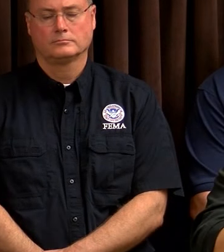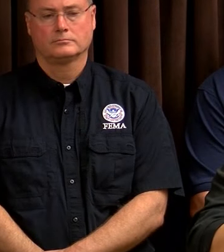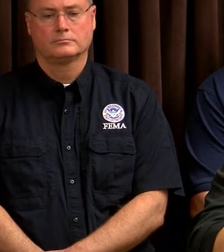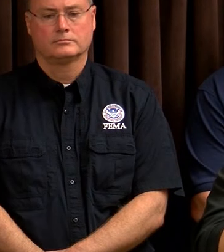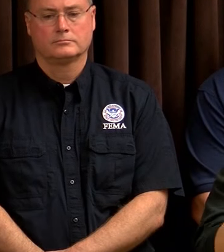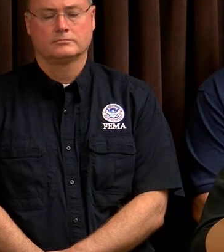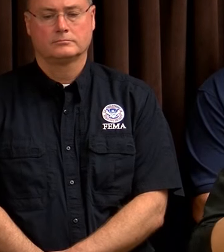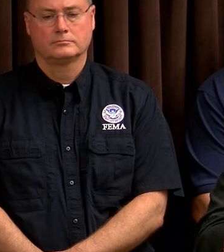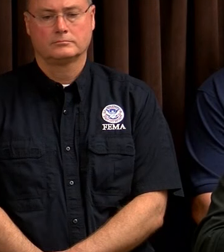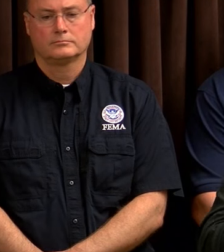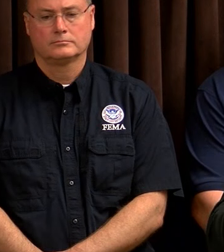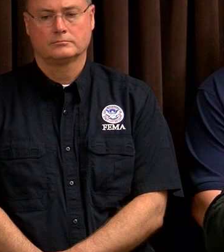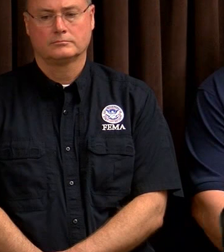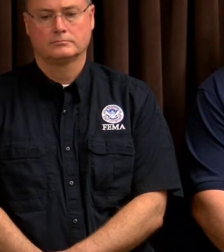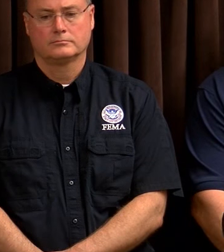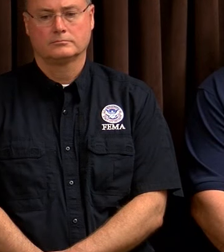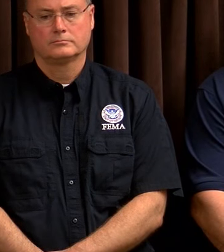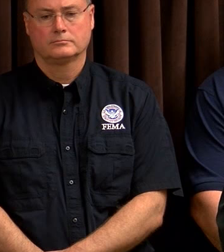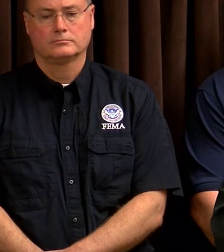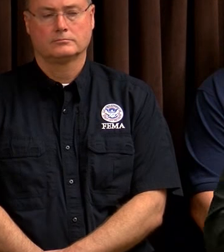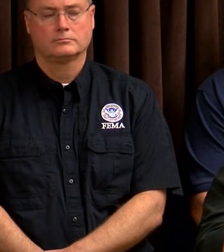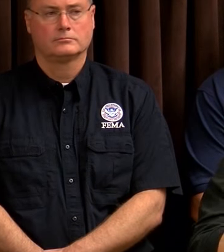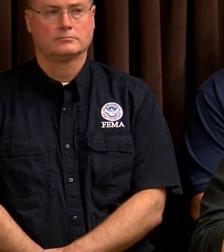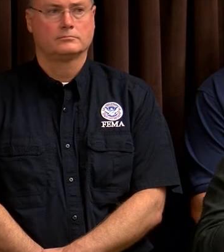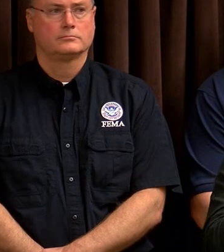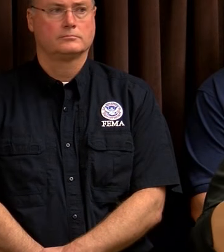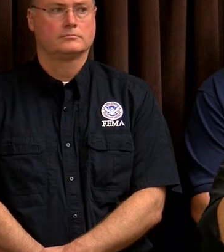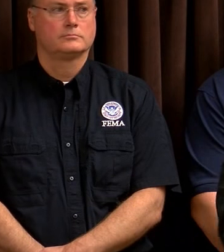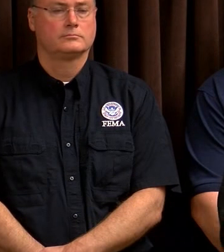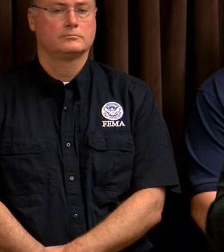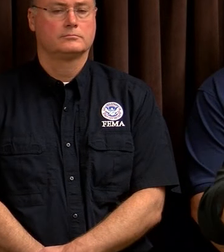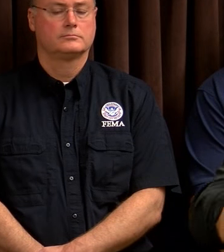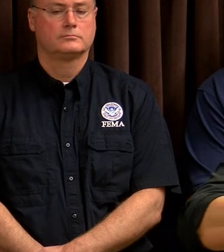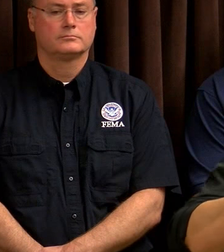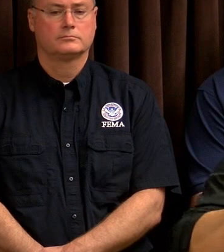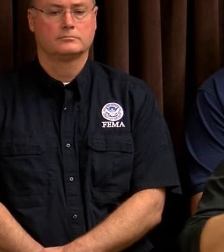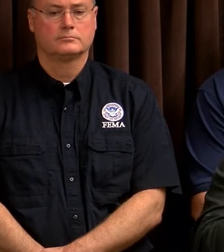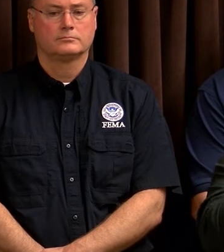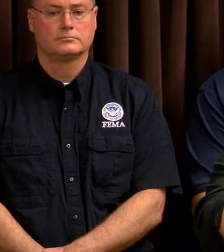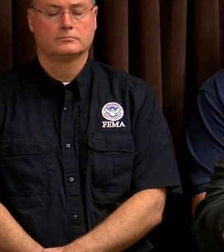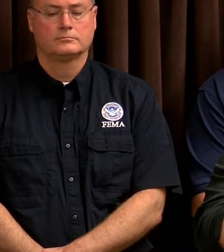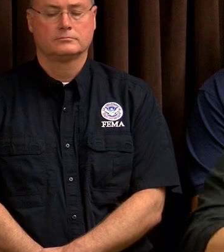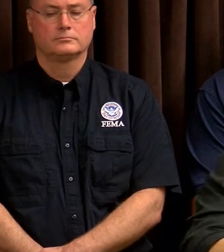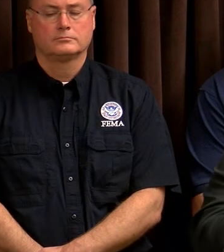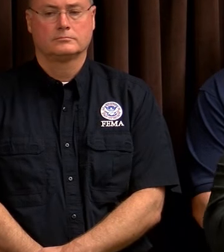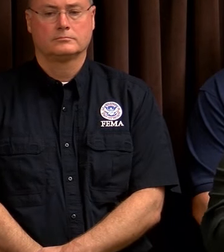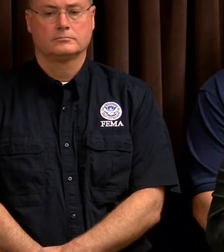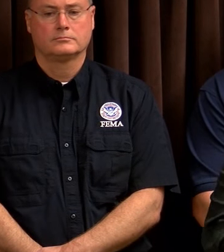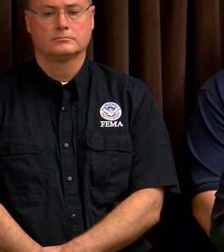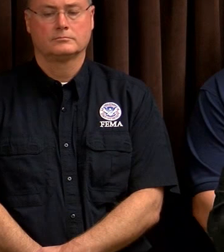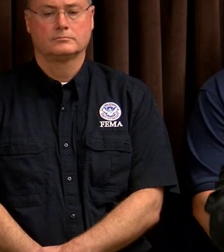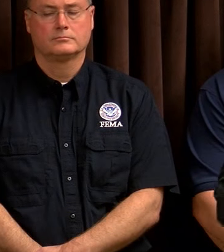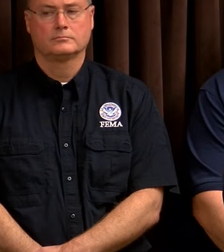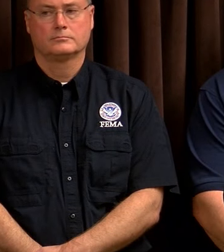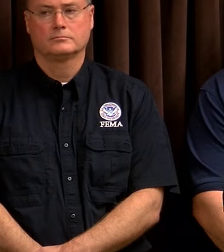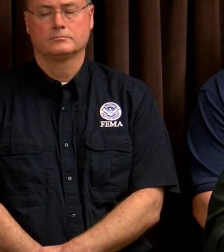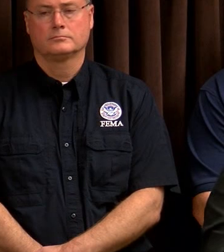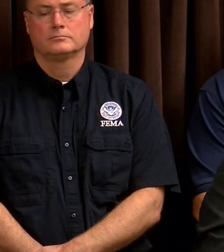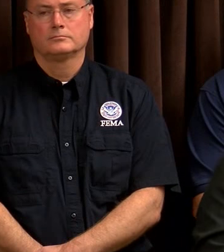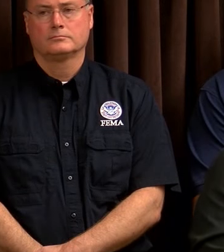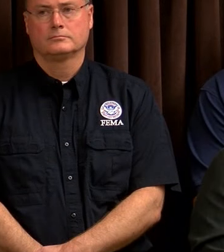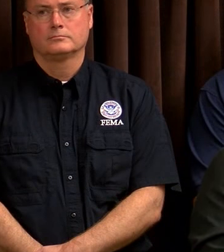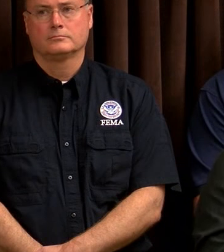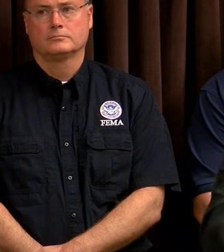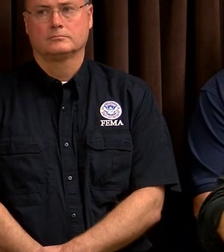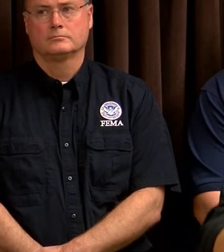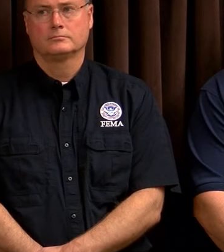them get through the next several months until we can get their houses rebuilt. In addition to FEMA,